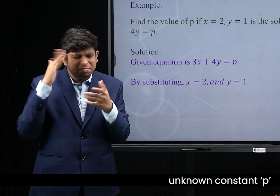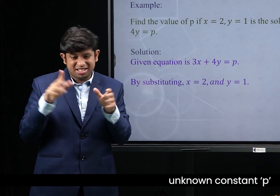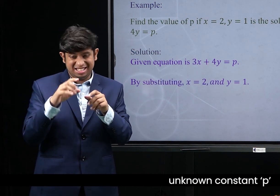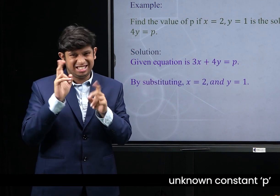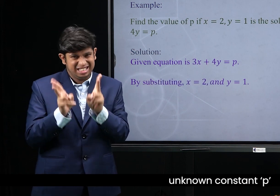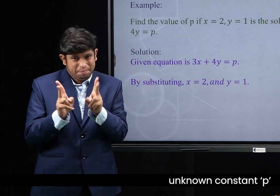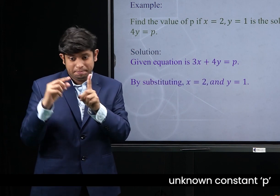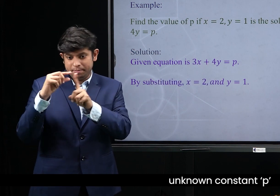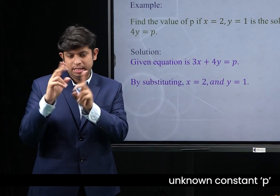p.